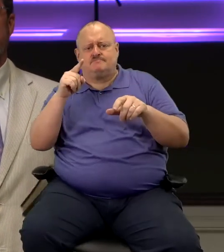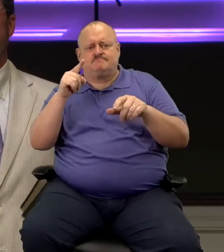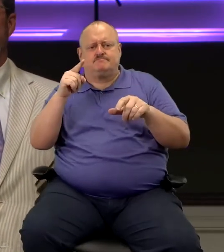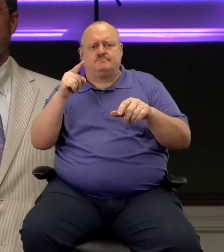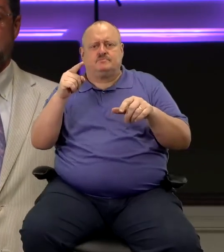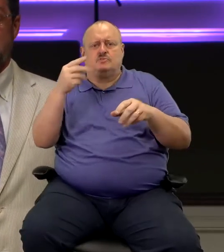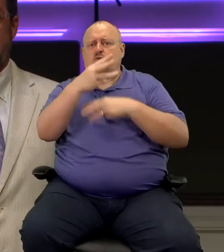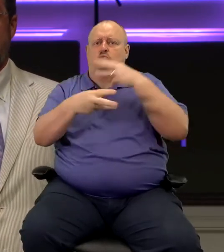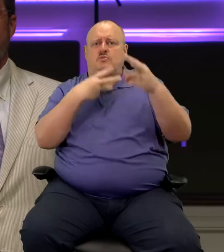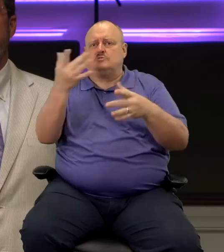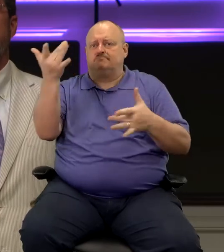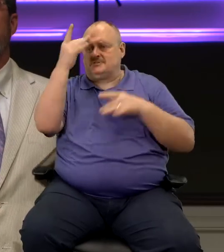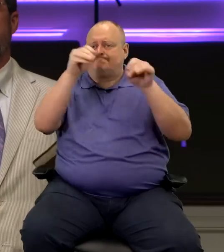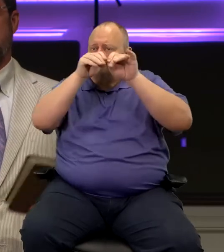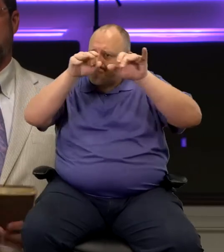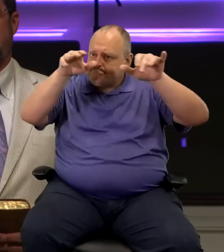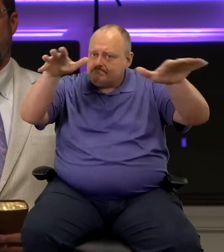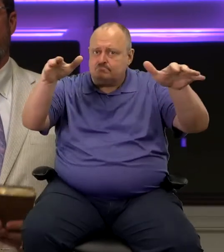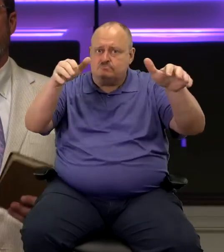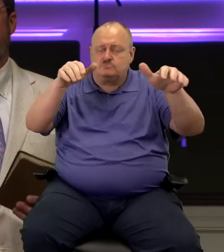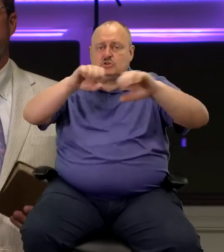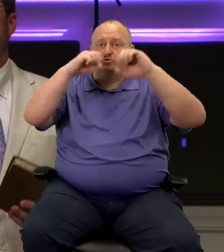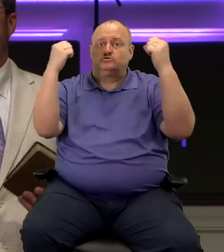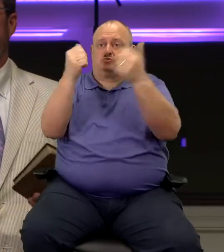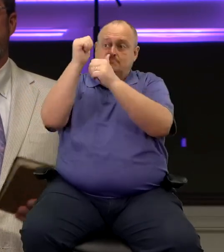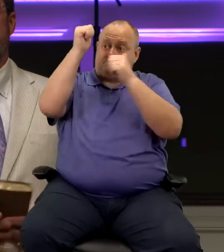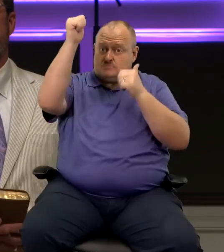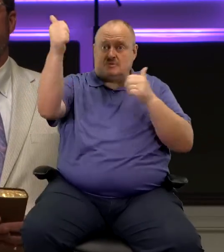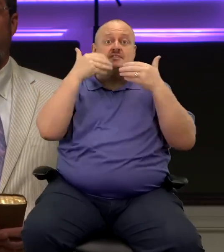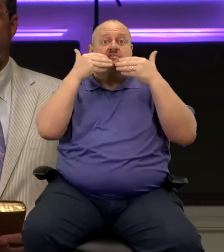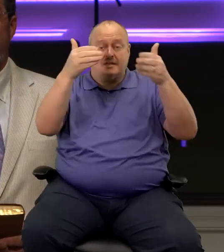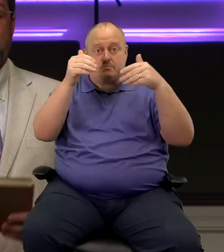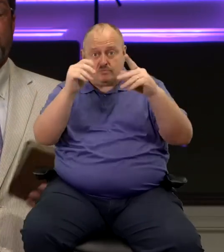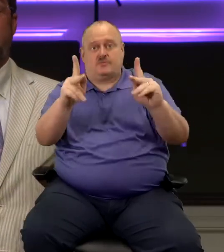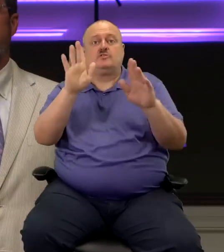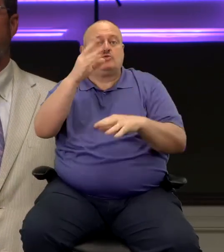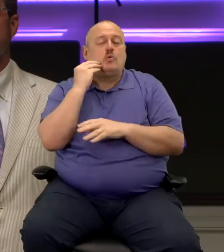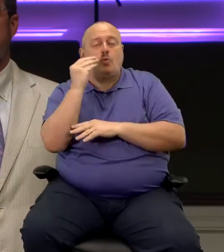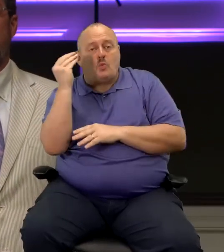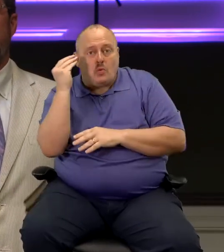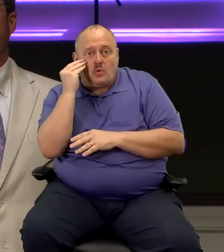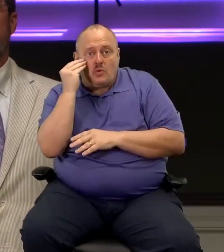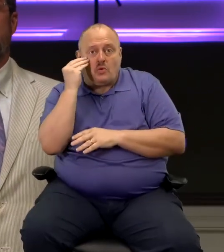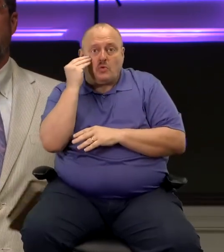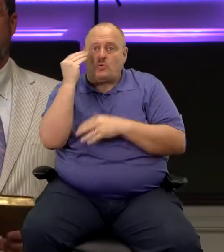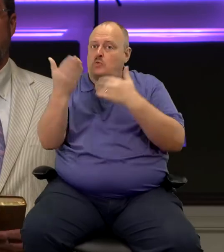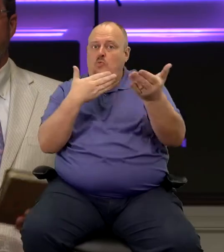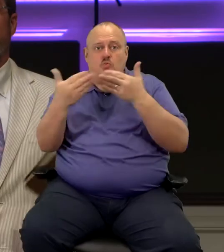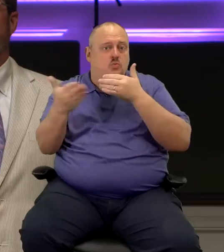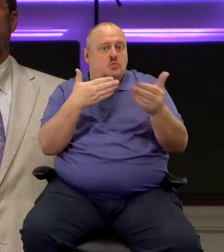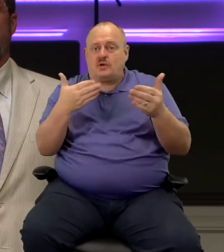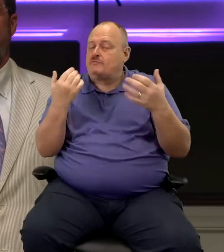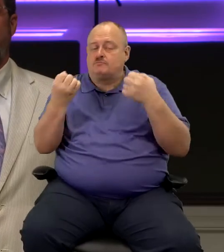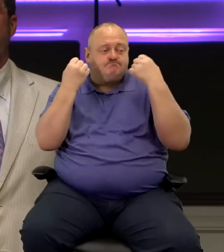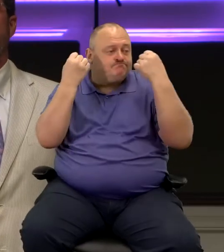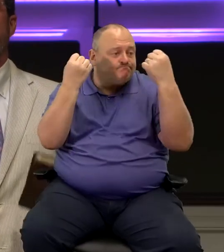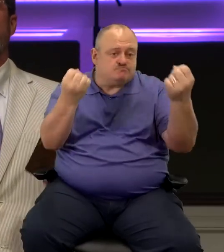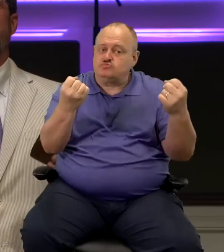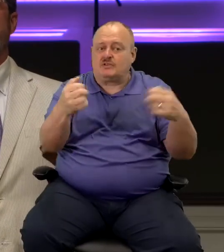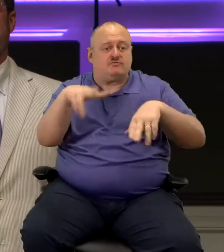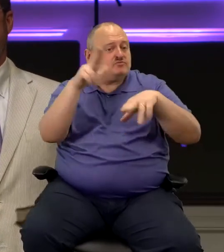pandemic and social distancing, thank you again for allowing us the privilege to be in your home, on your back porch. Maybe you're driving down the road in your